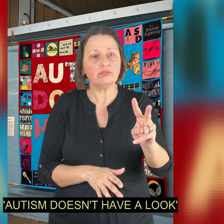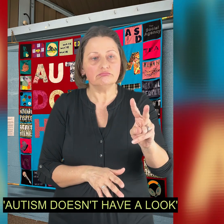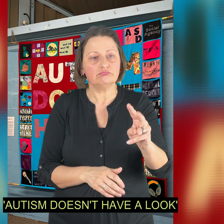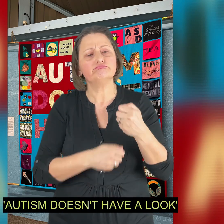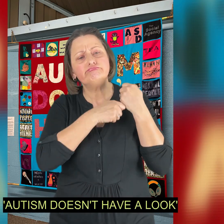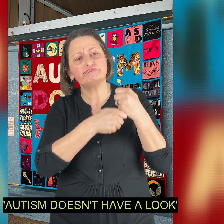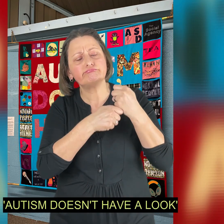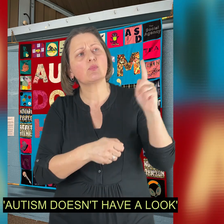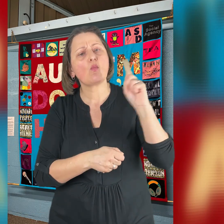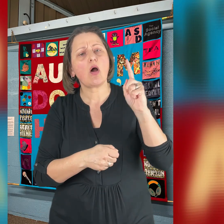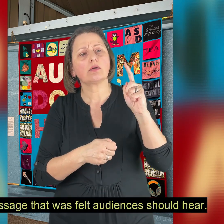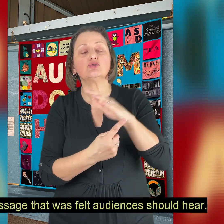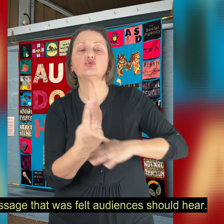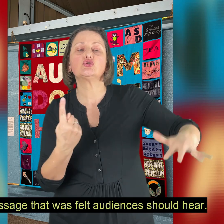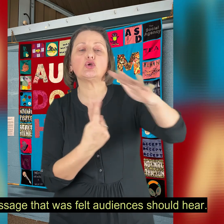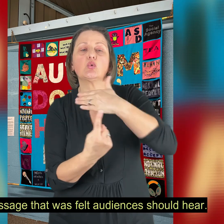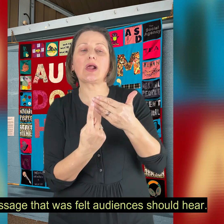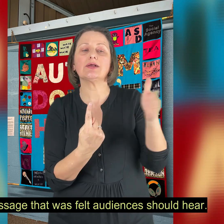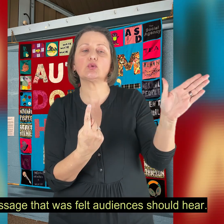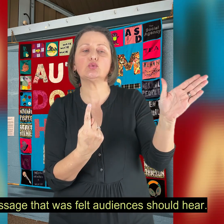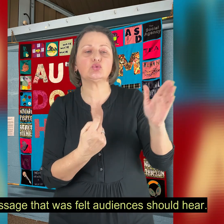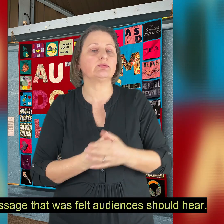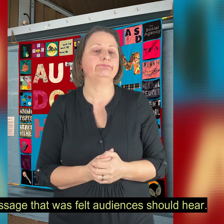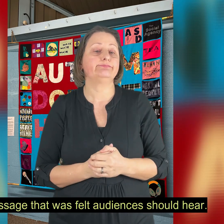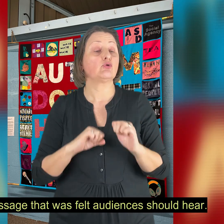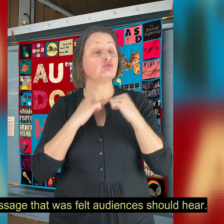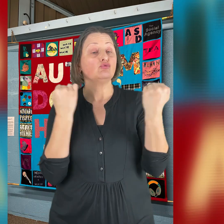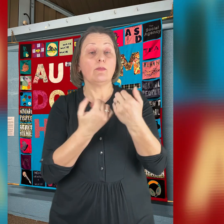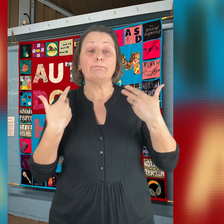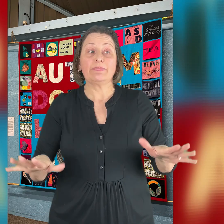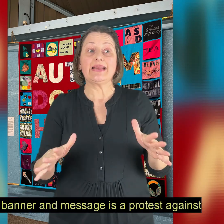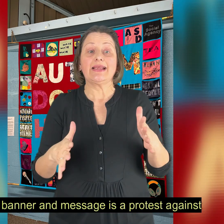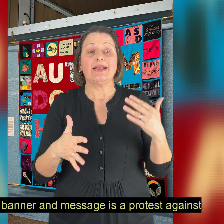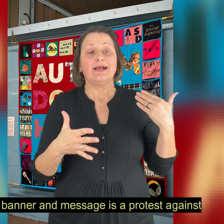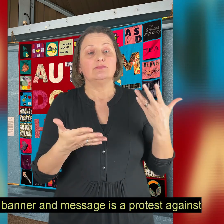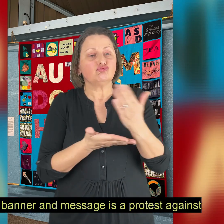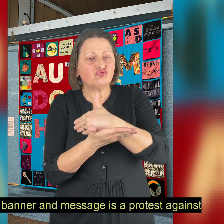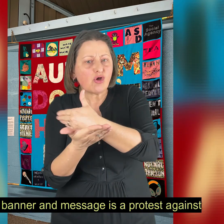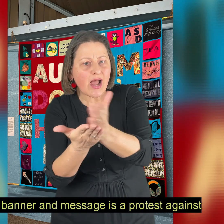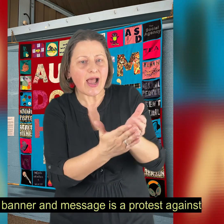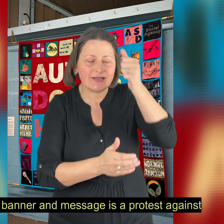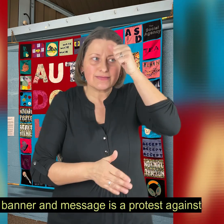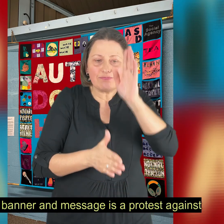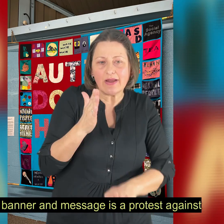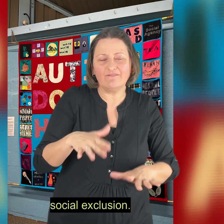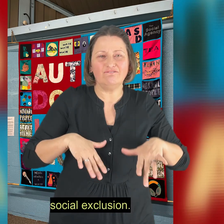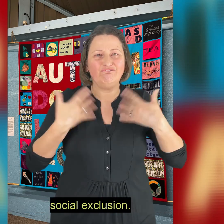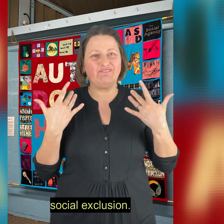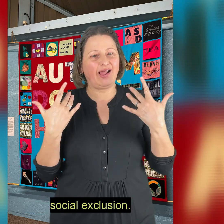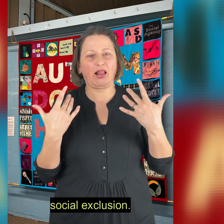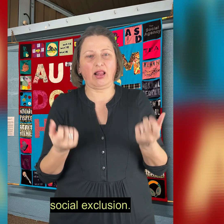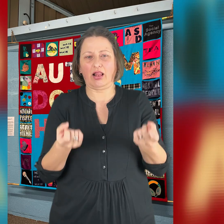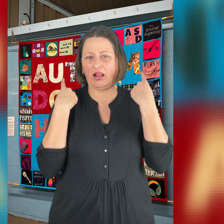Autism Doesn't Have a Look, a message that was felt audiences should hear. The banner and message is a protest against